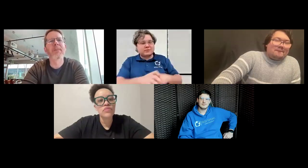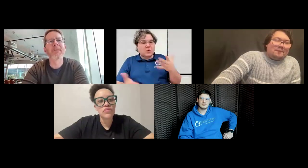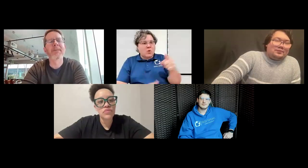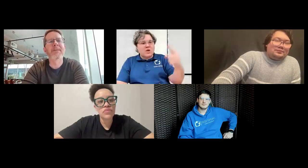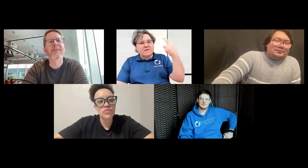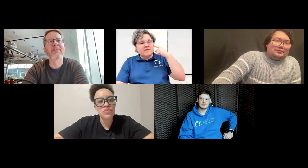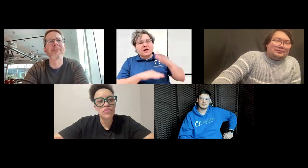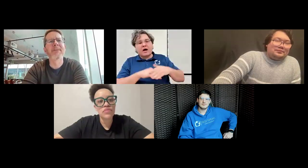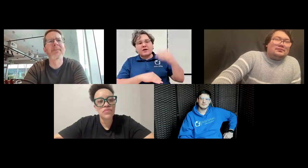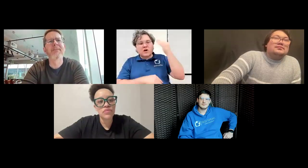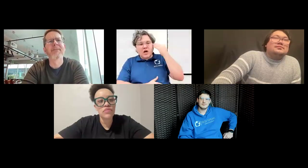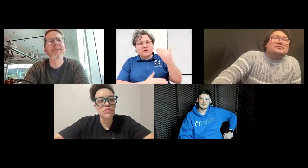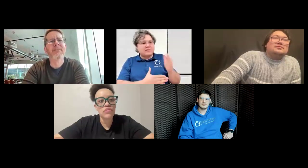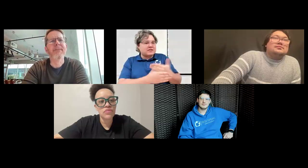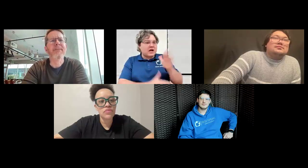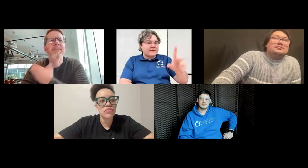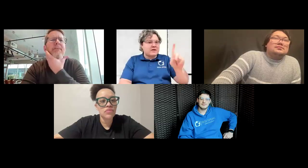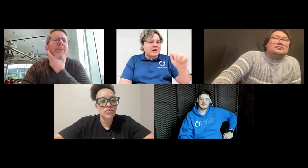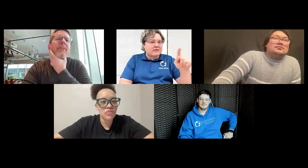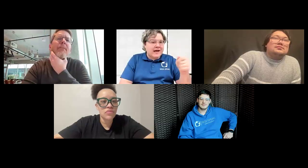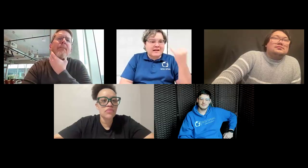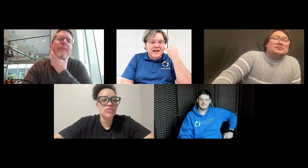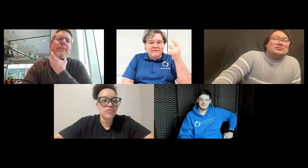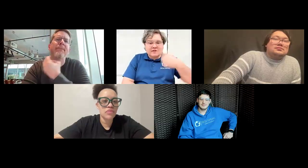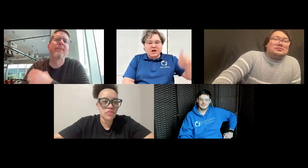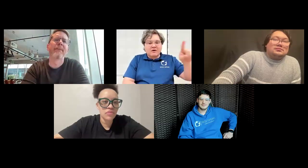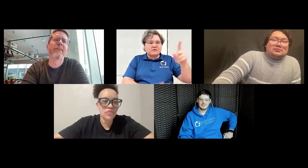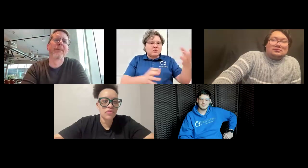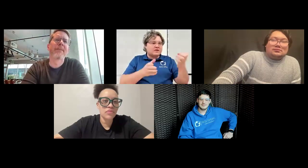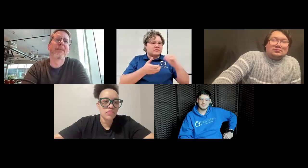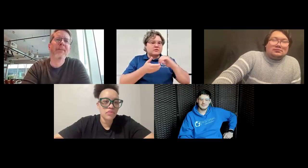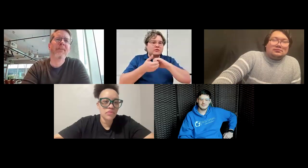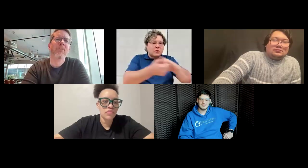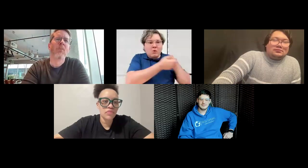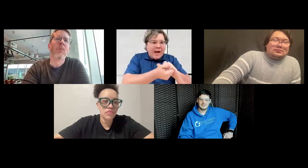the US, there's different, sharing data, that's something that comes up often.